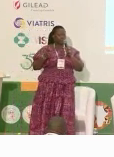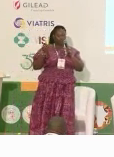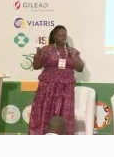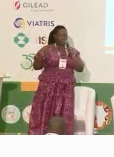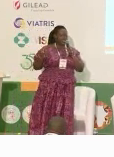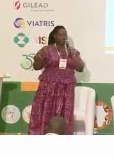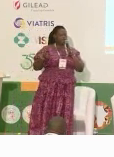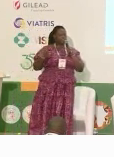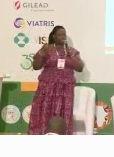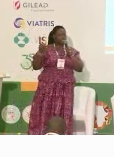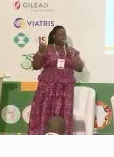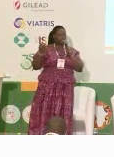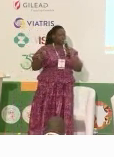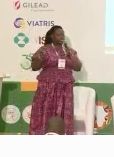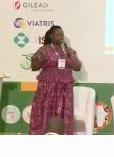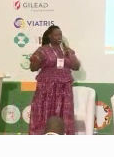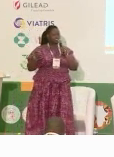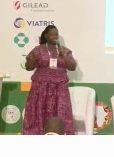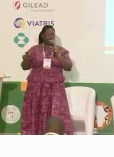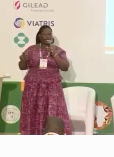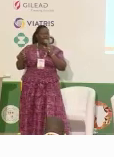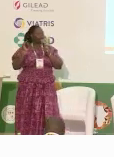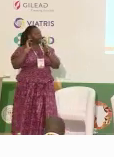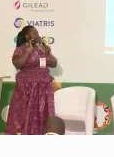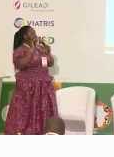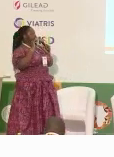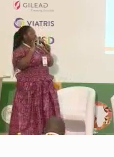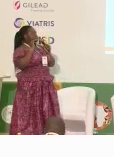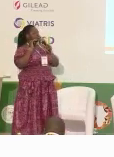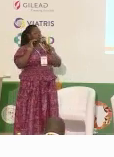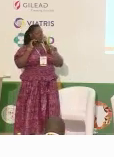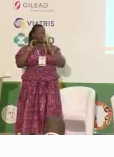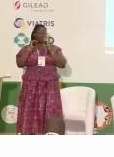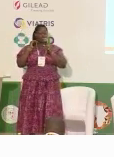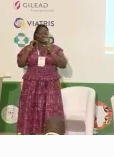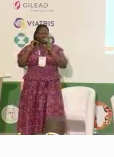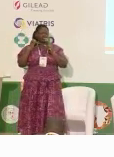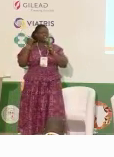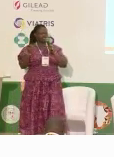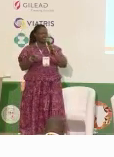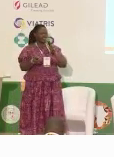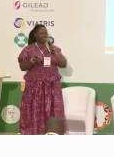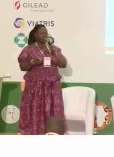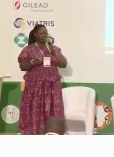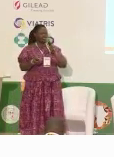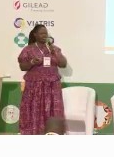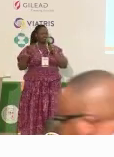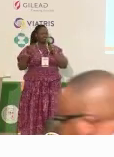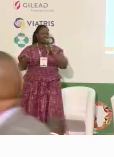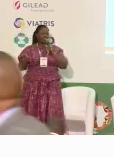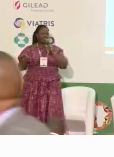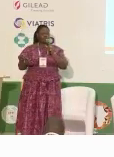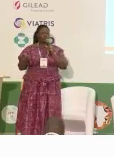to marginalized population, key population in Nigeria. But we needed something because in addition to having like a clinic where we